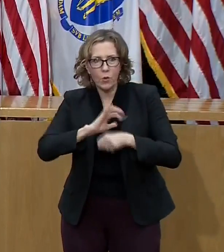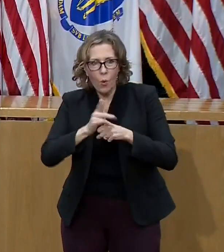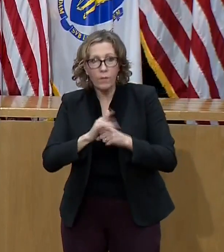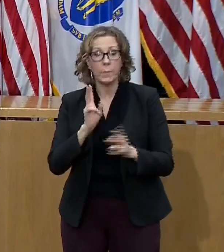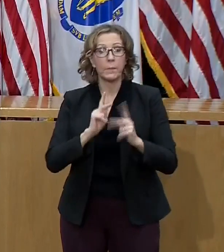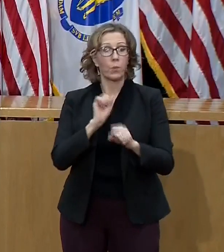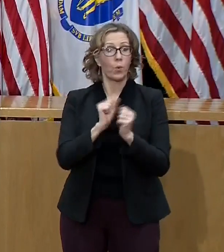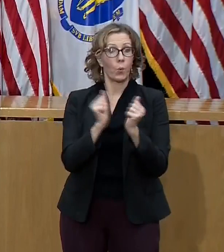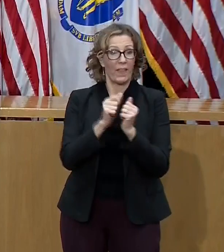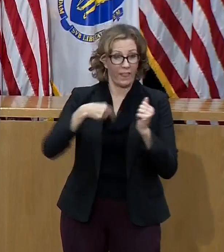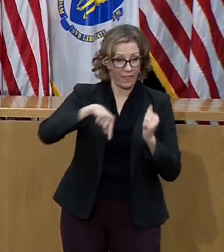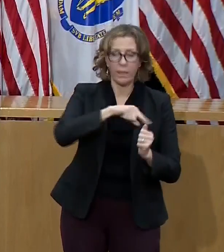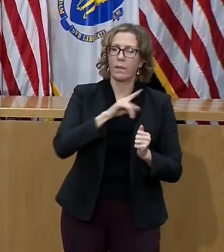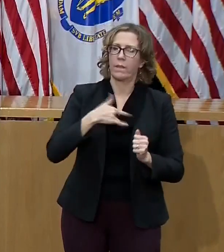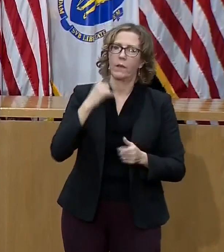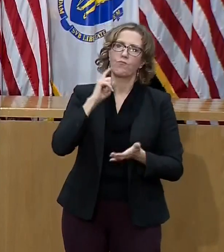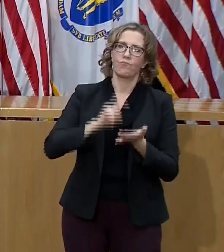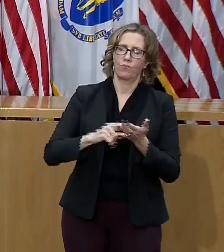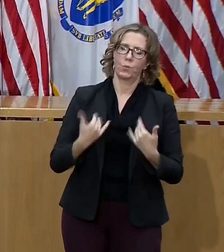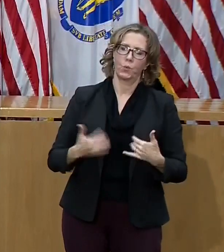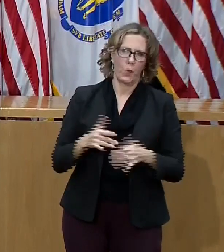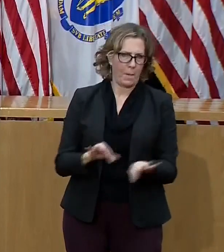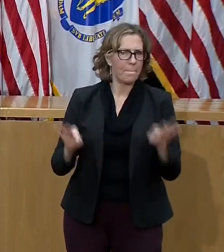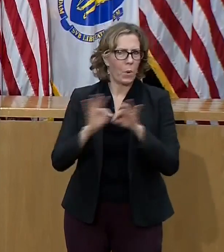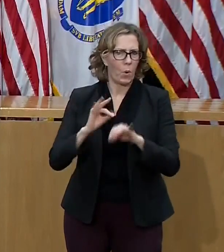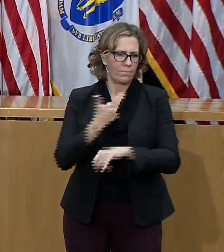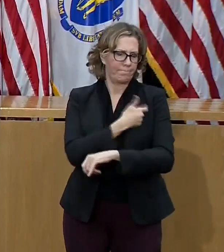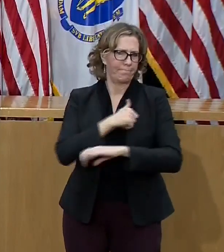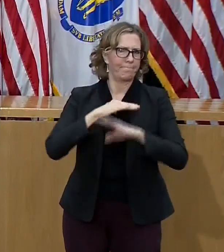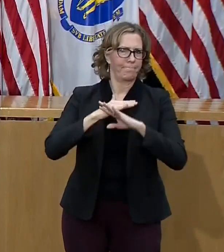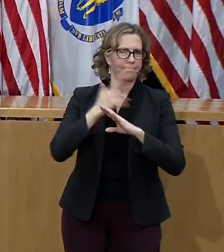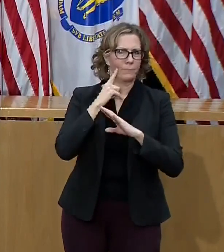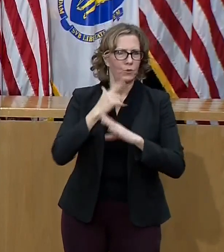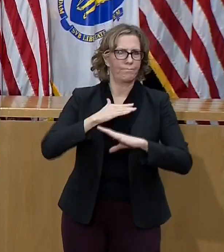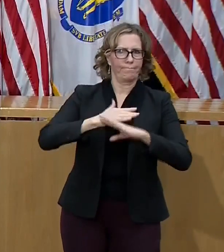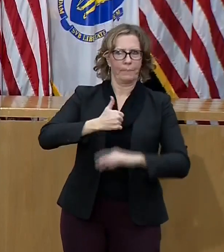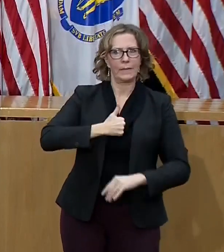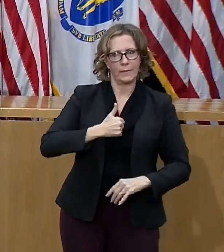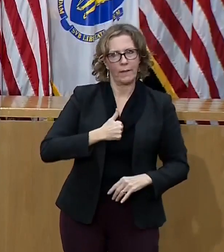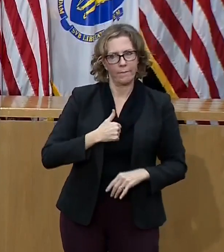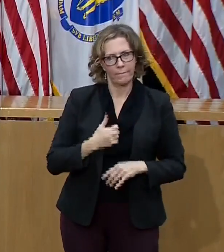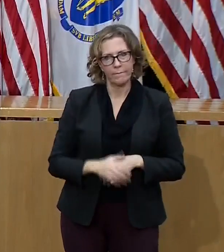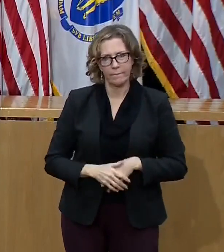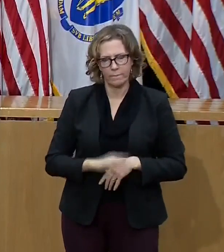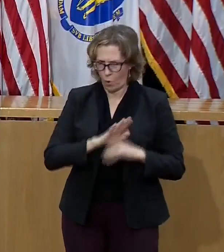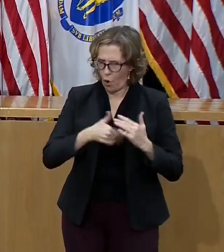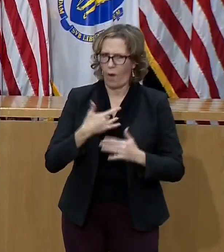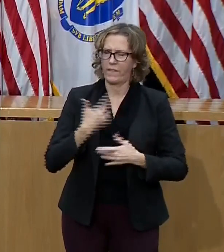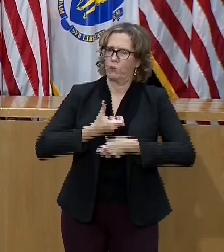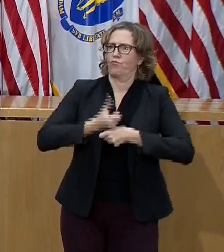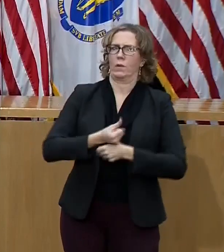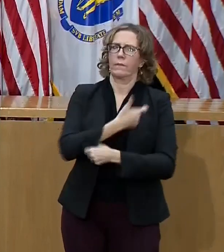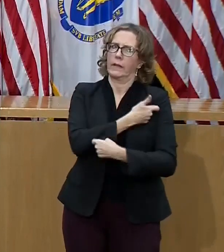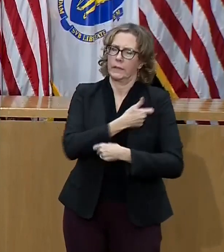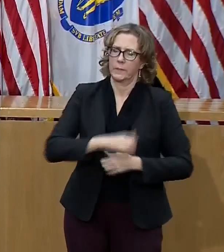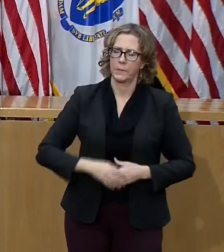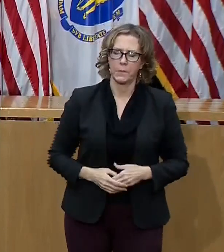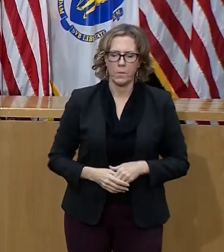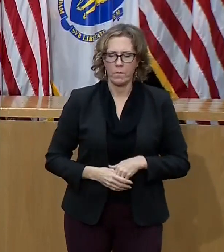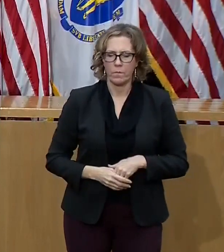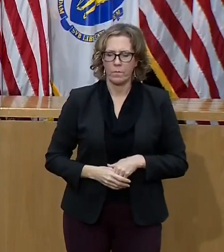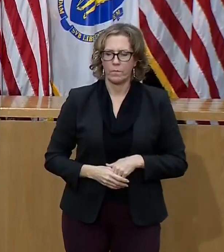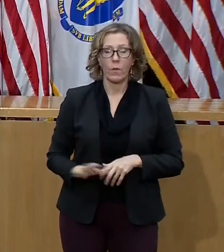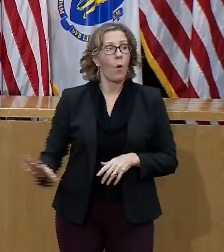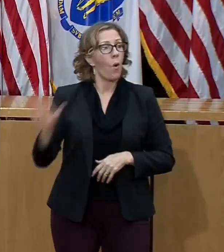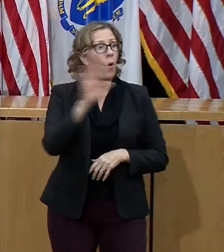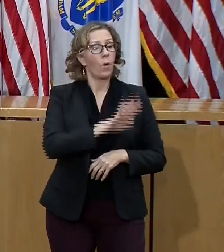way for them to protect themselves and their families in preventing COVID-19. Across the country, millions of doctors, nurses,